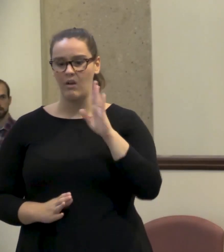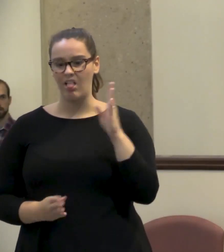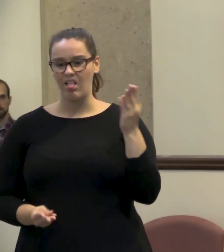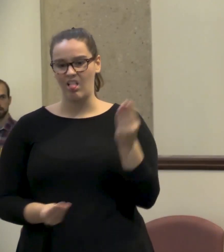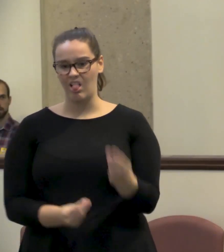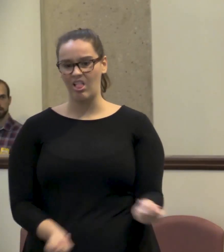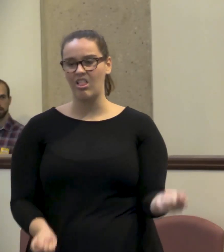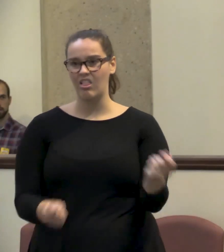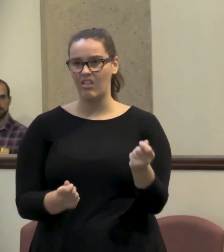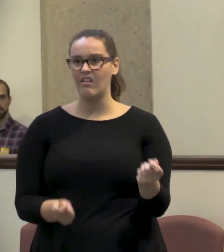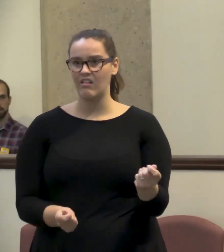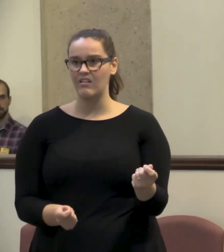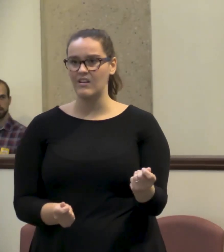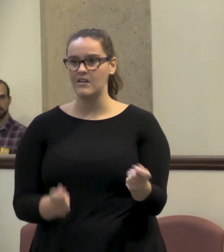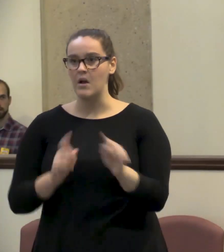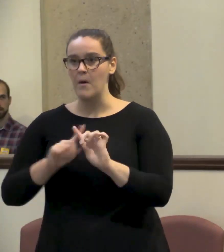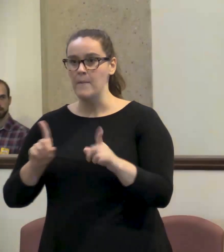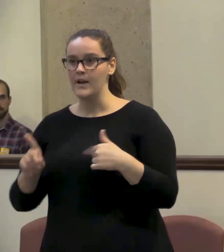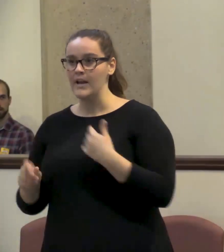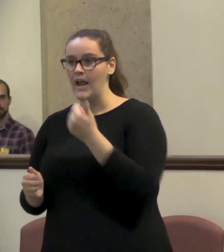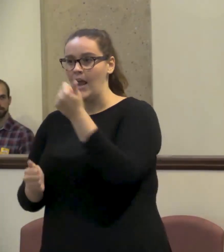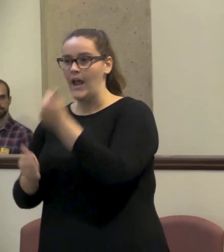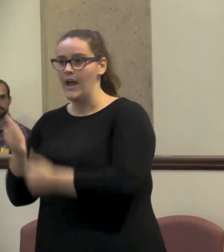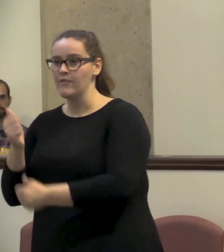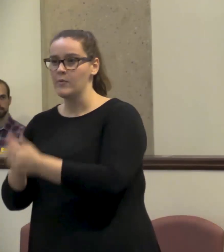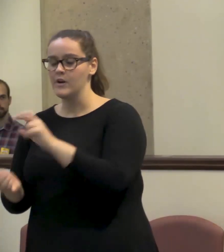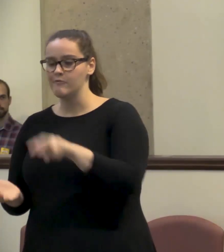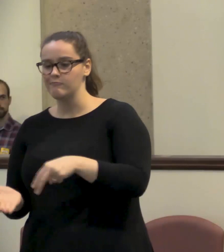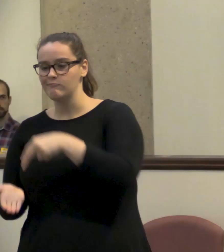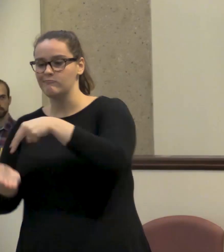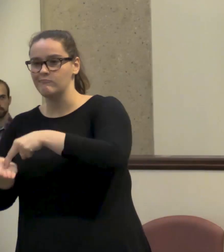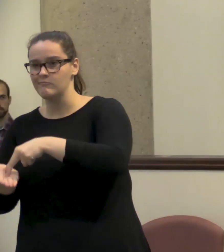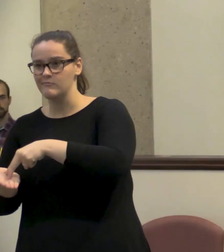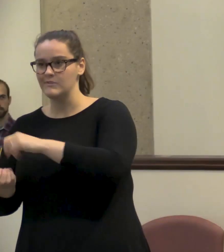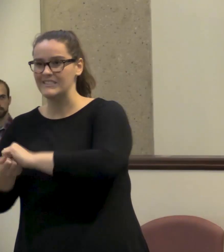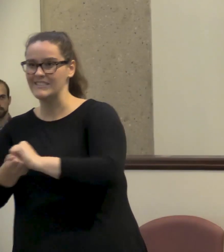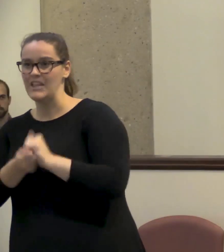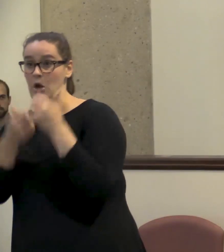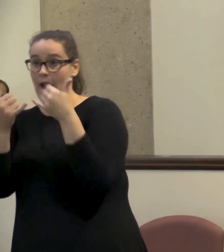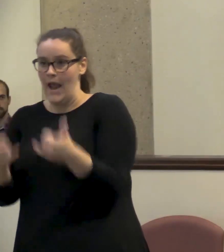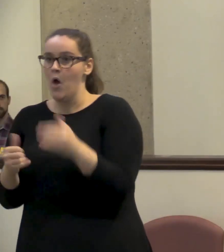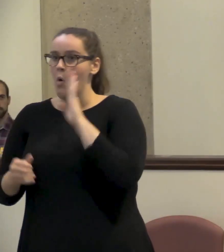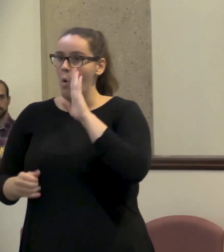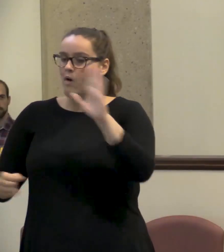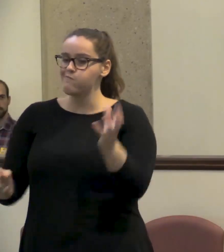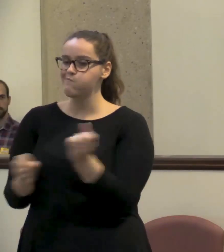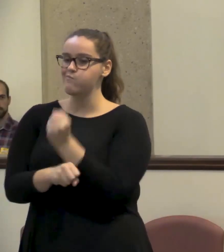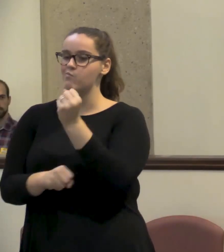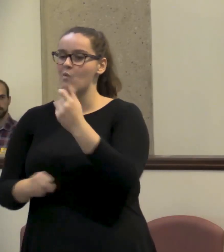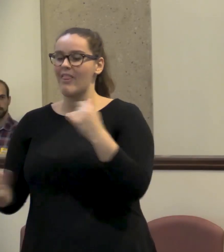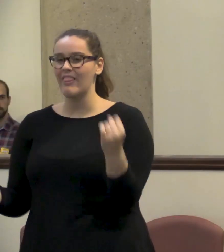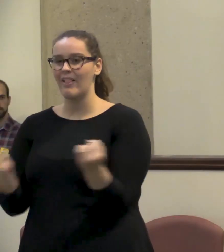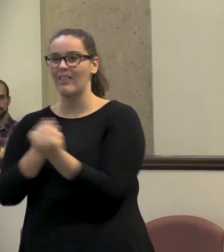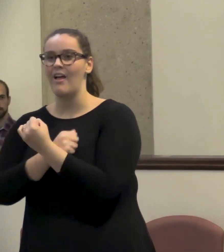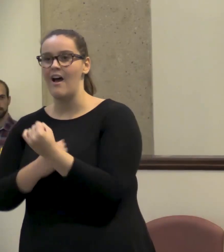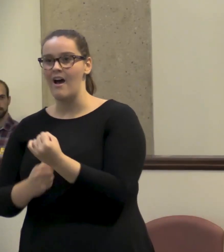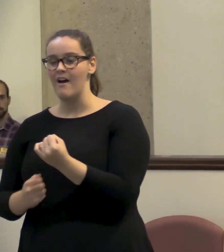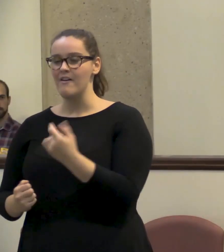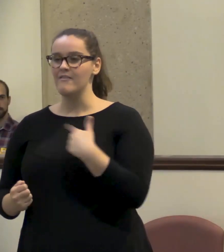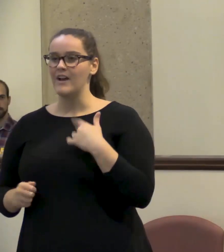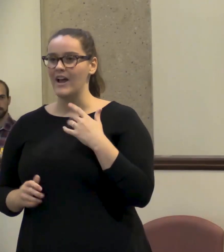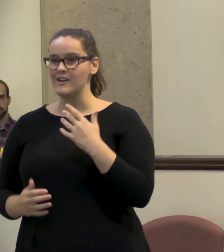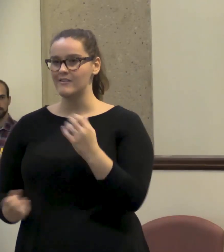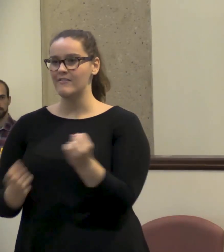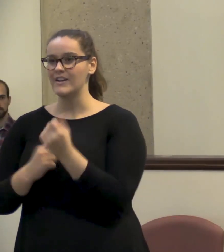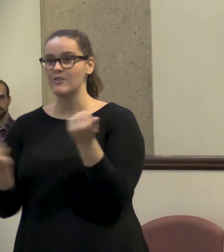of their cause and their country, but everyone who stands with us now will win the love and the favor and the affection of